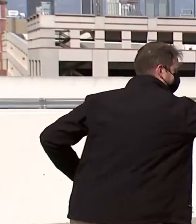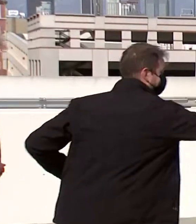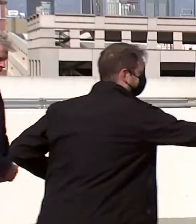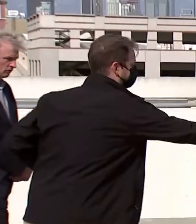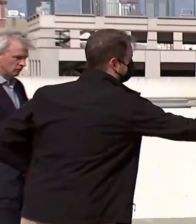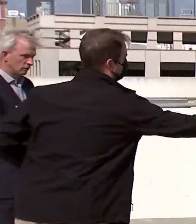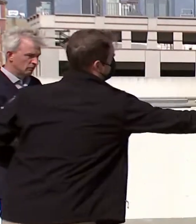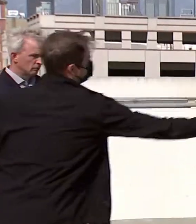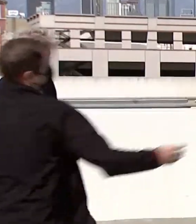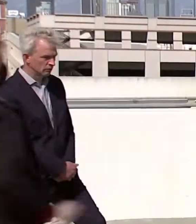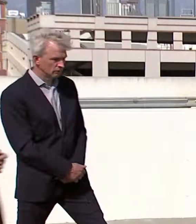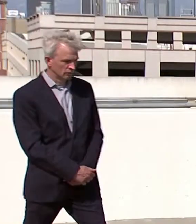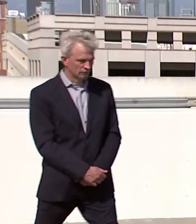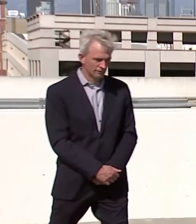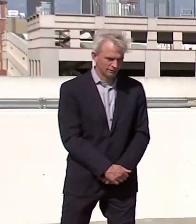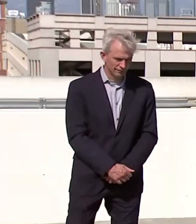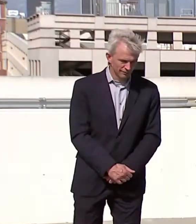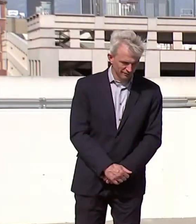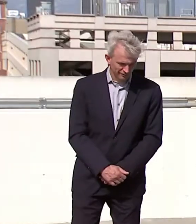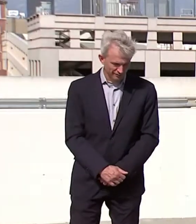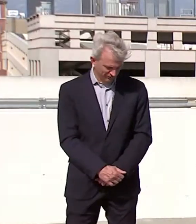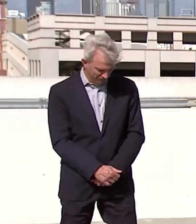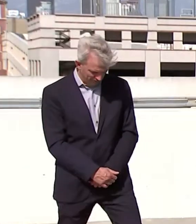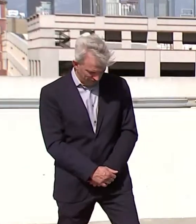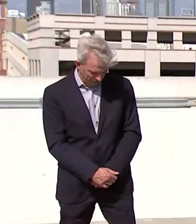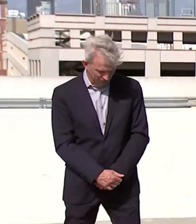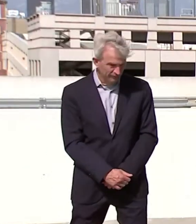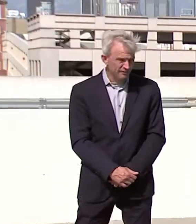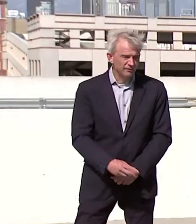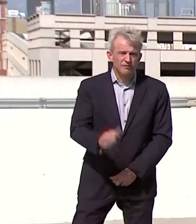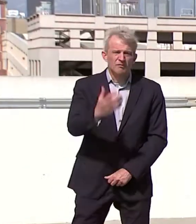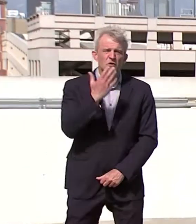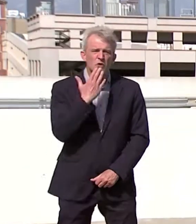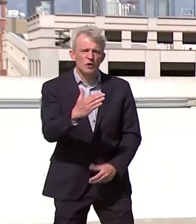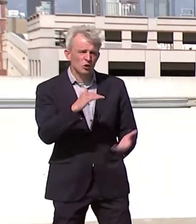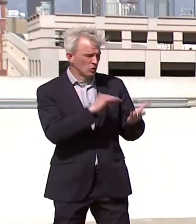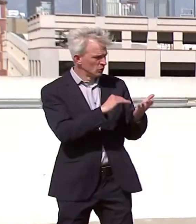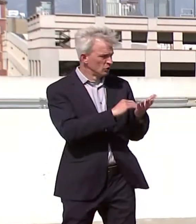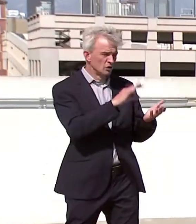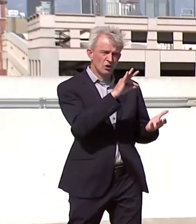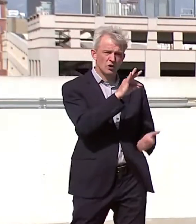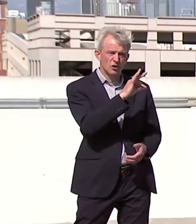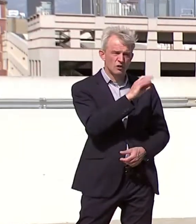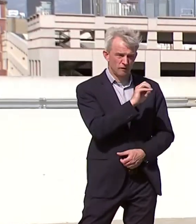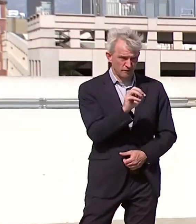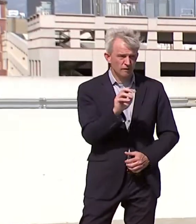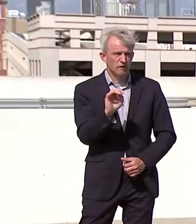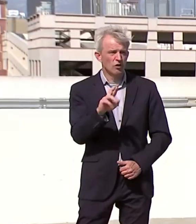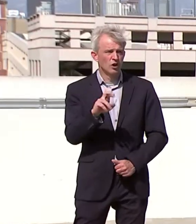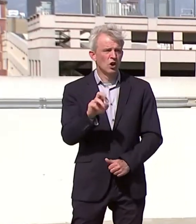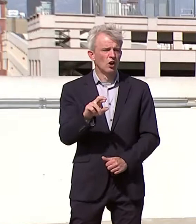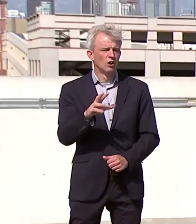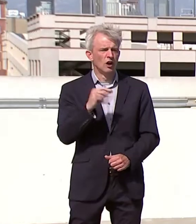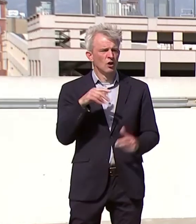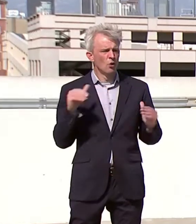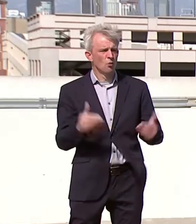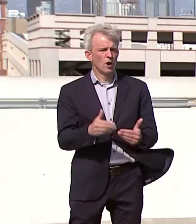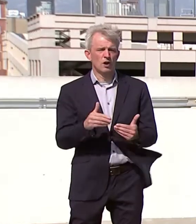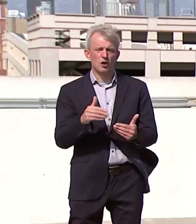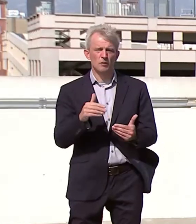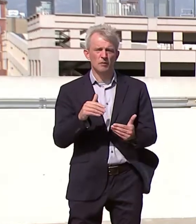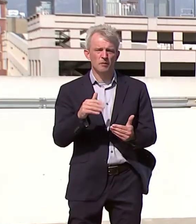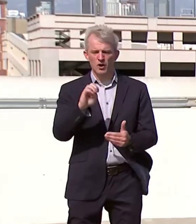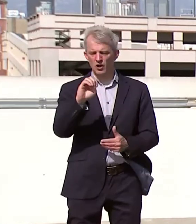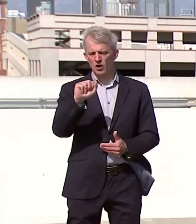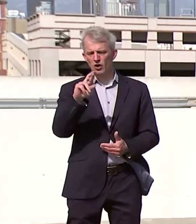Thank you. Here, why don't you keep it, I'll spray it. Thank you so much, Dr. Ferrer. And now I'd like to welcome Irving Magic Johnson, who's going to be